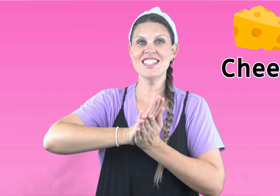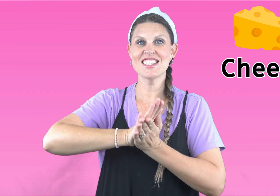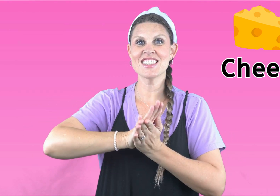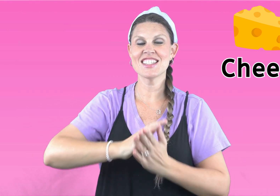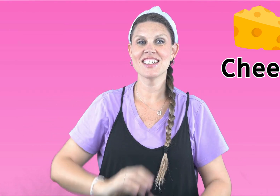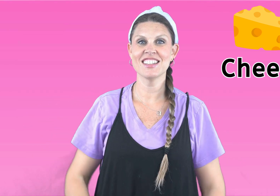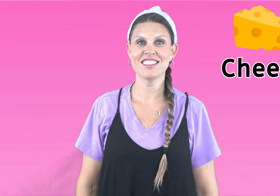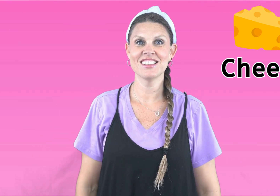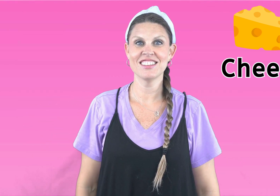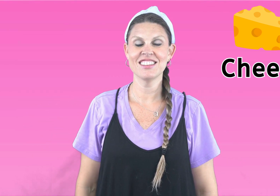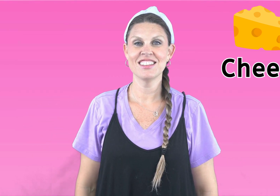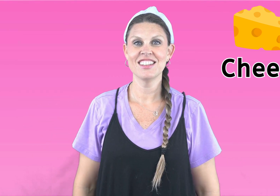cheese,